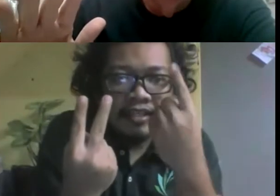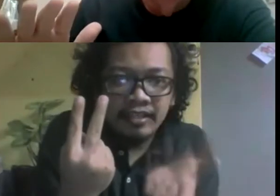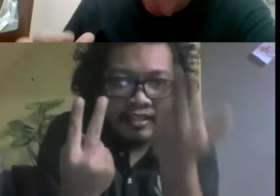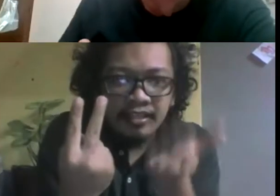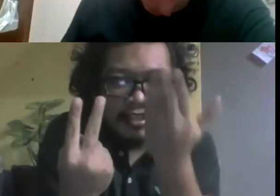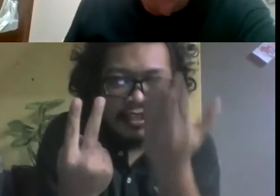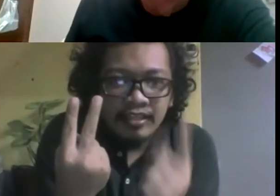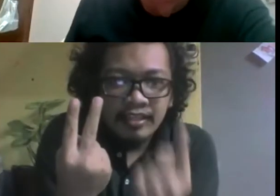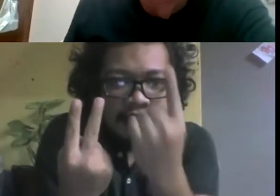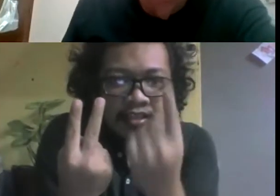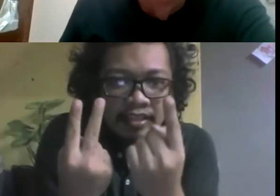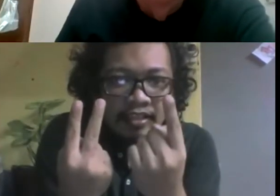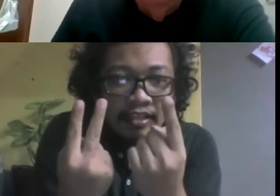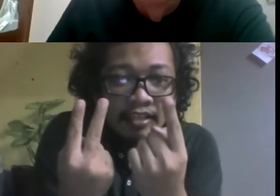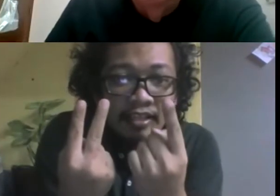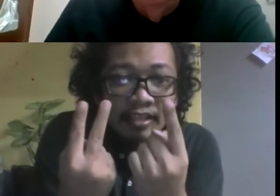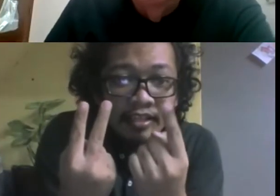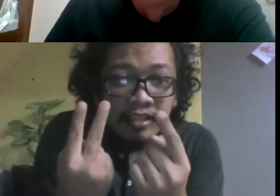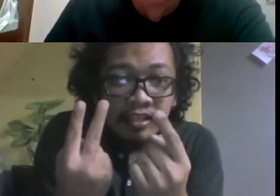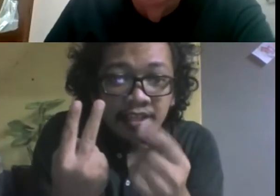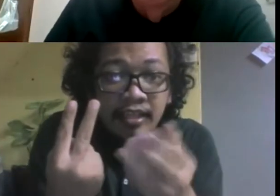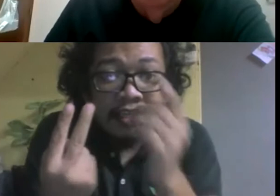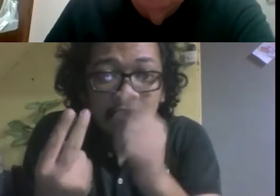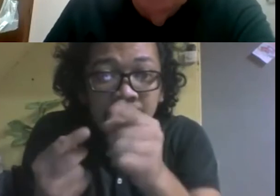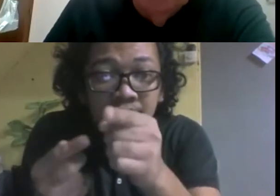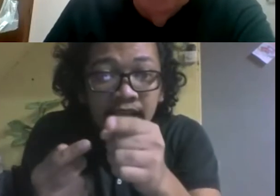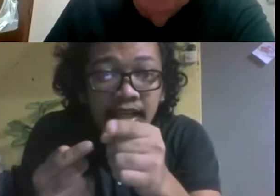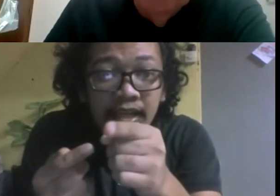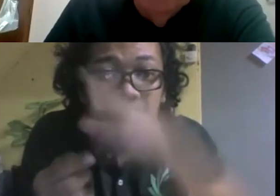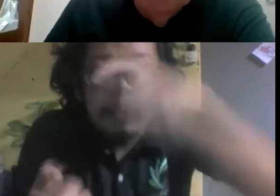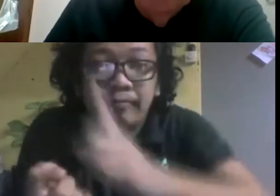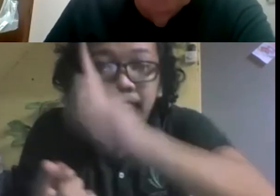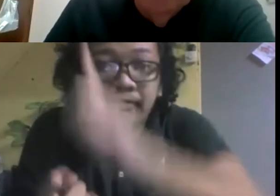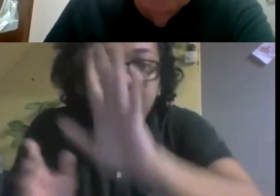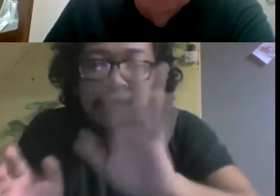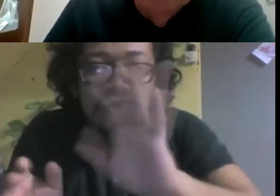you, okay, show me the first one, sir. Or